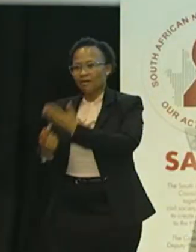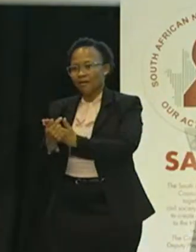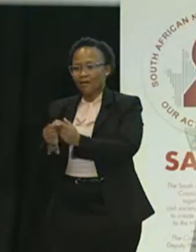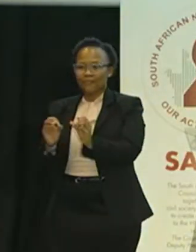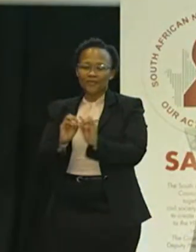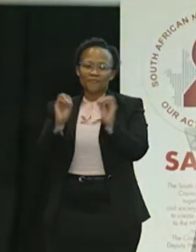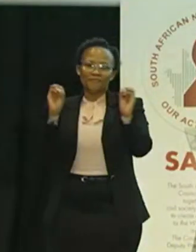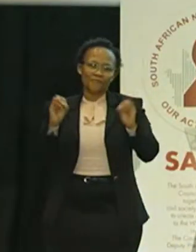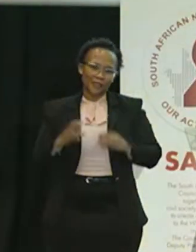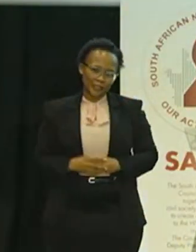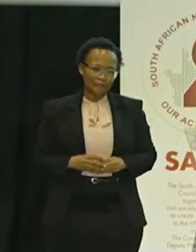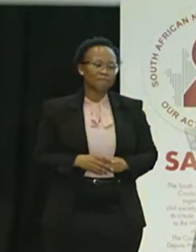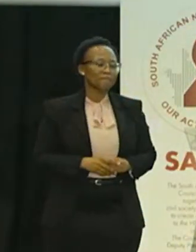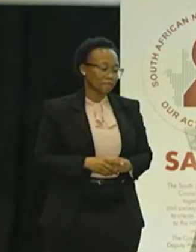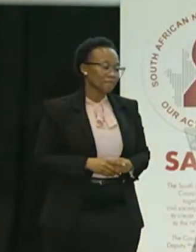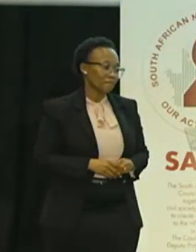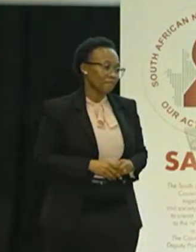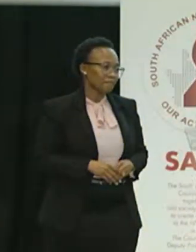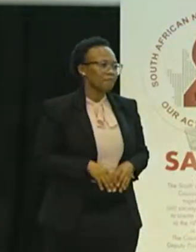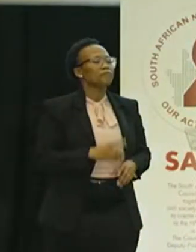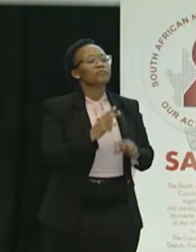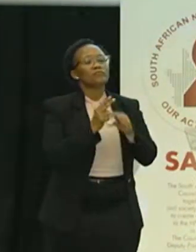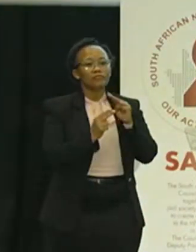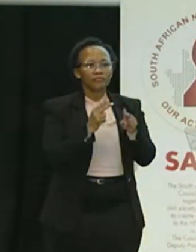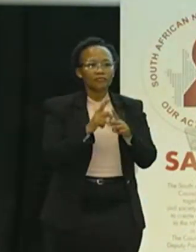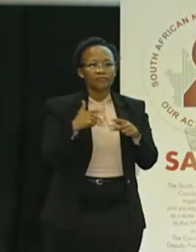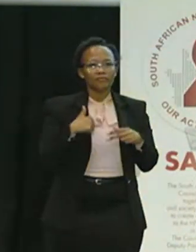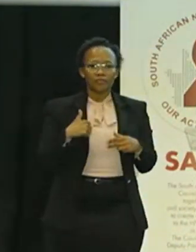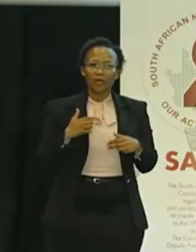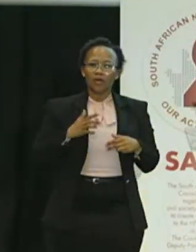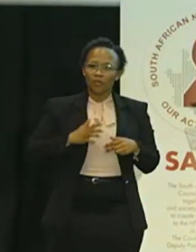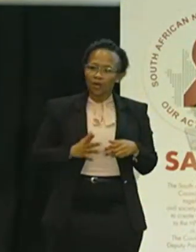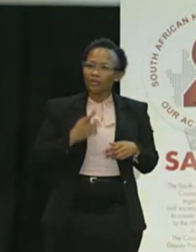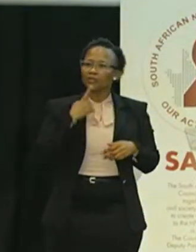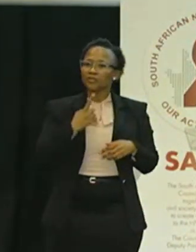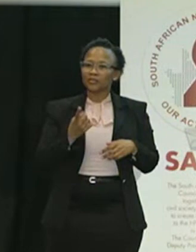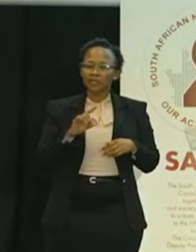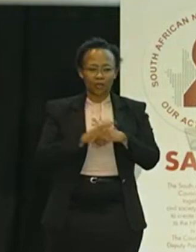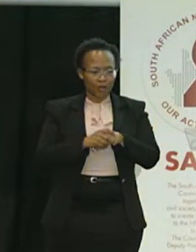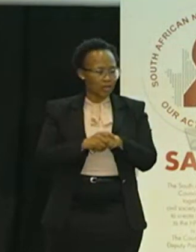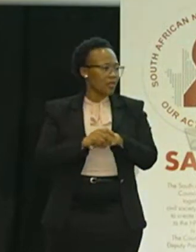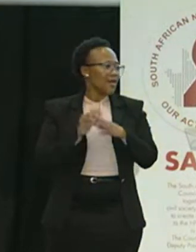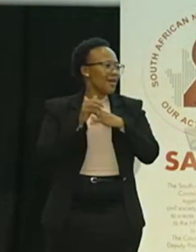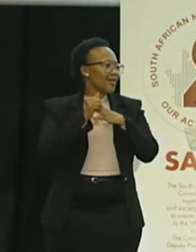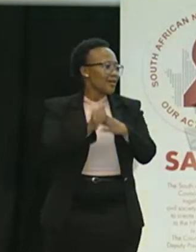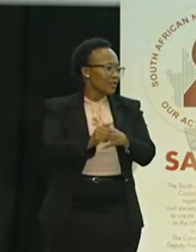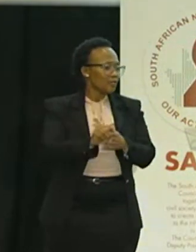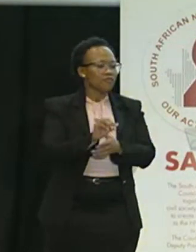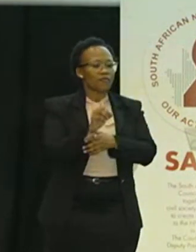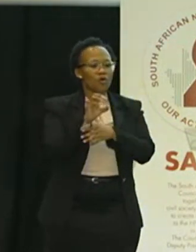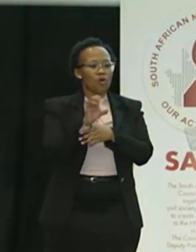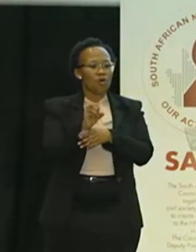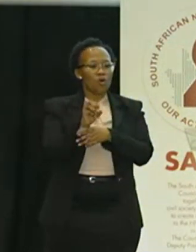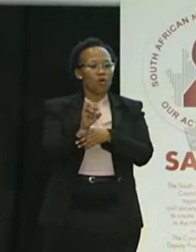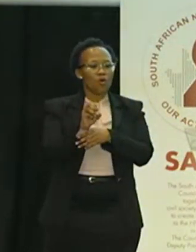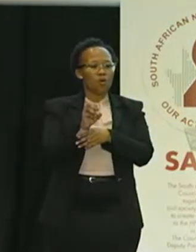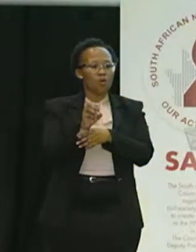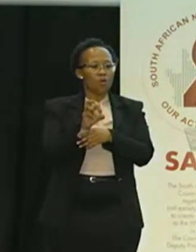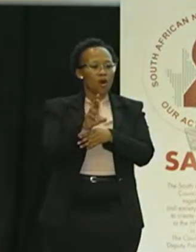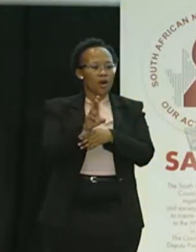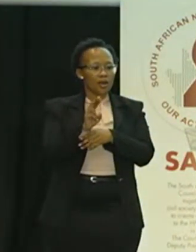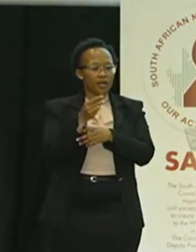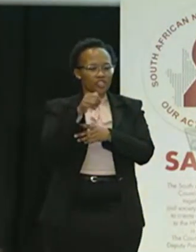days. I'm also happy to say that under the leadership of Aurum and Wits RHI, Sister Pasi